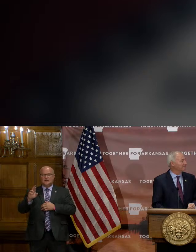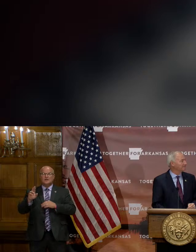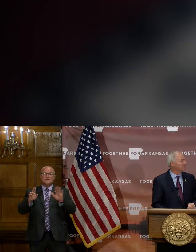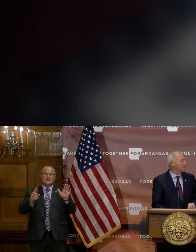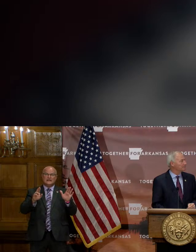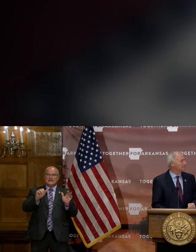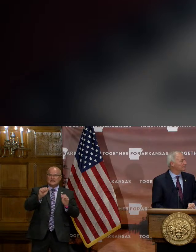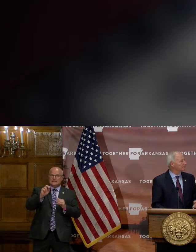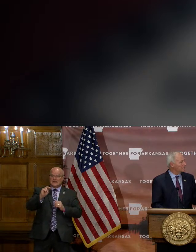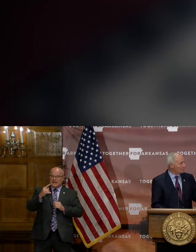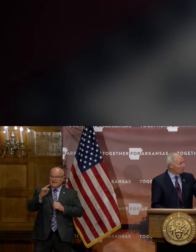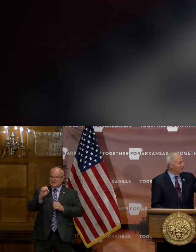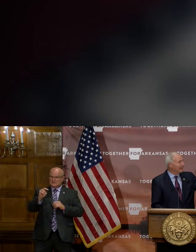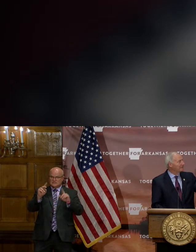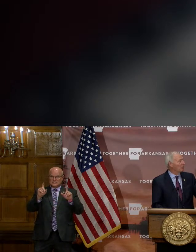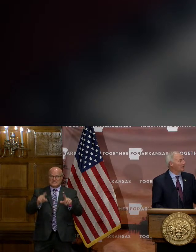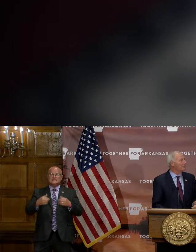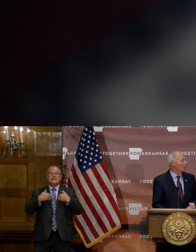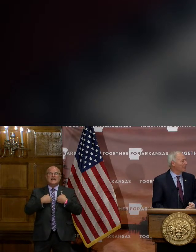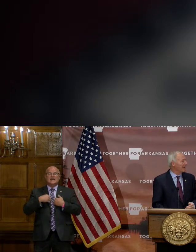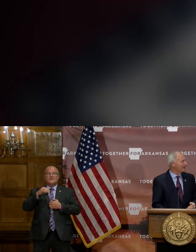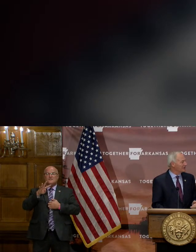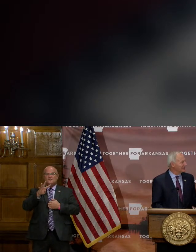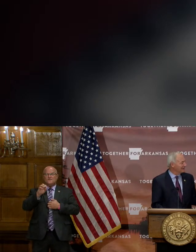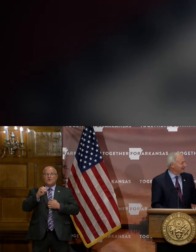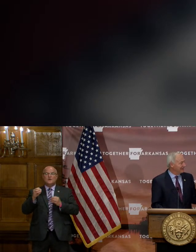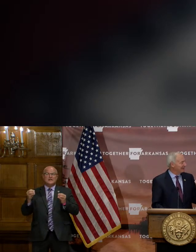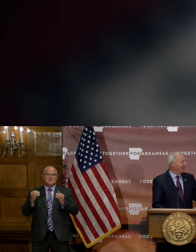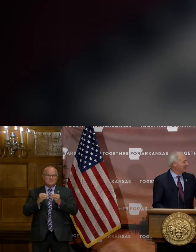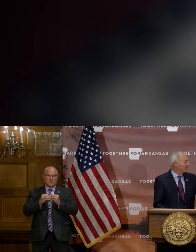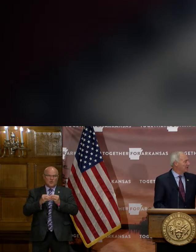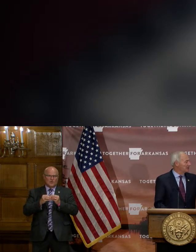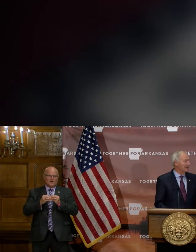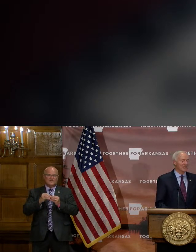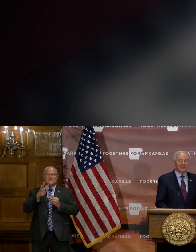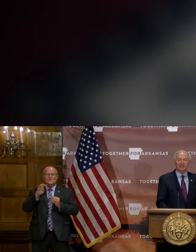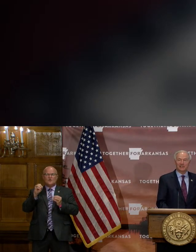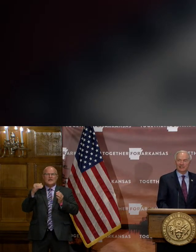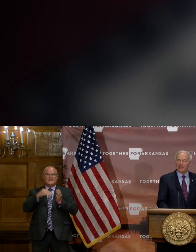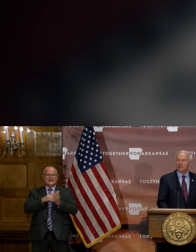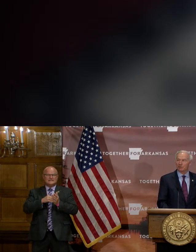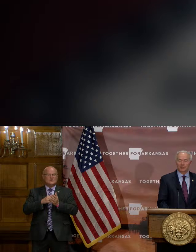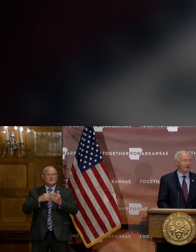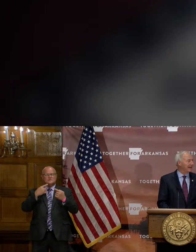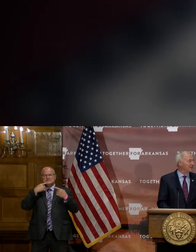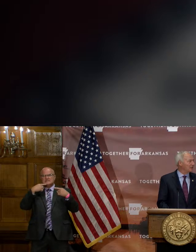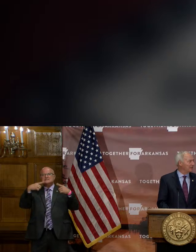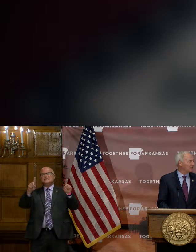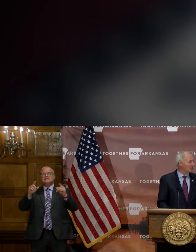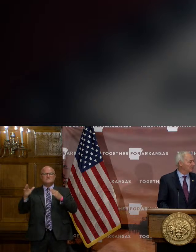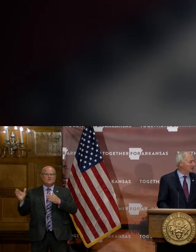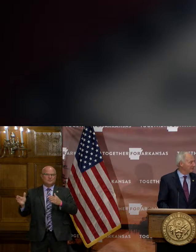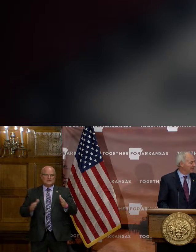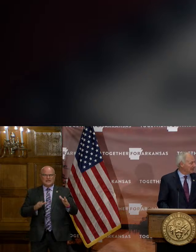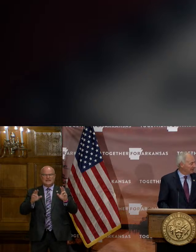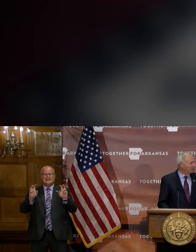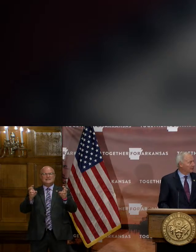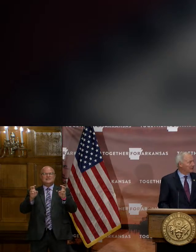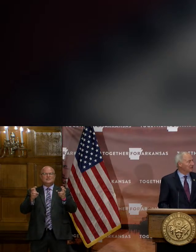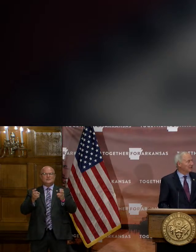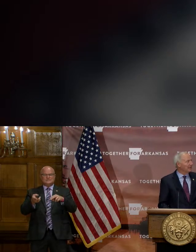test, we had 40 more thousand, and that number has been such a successful strategy in terms